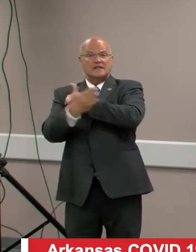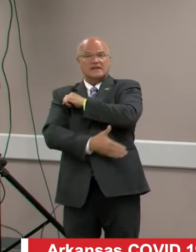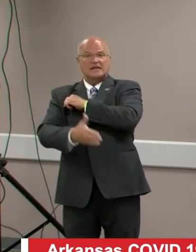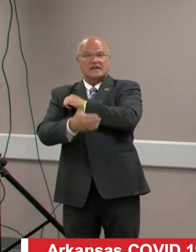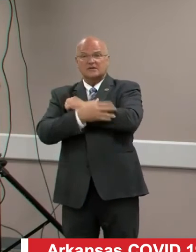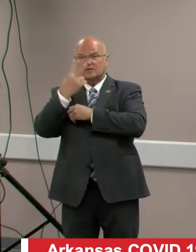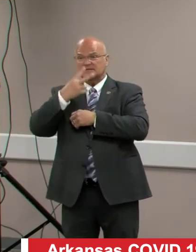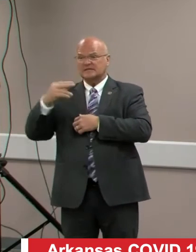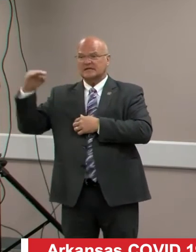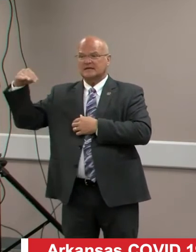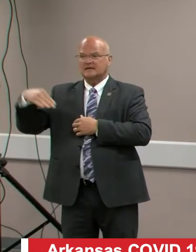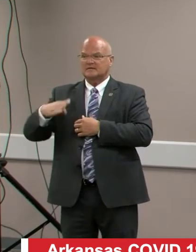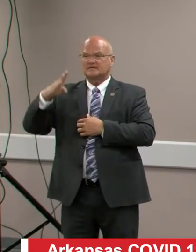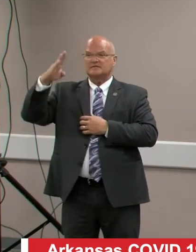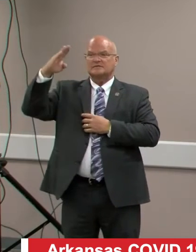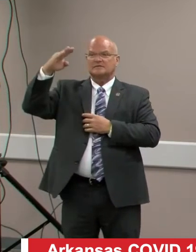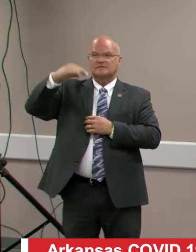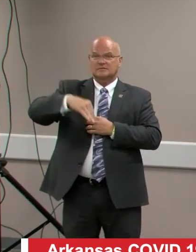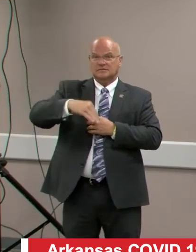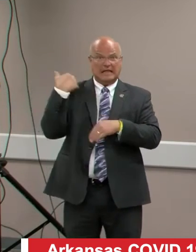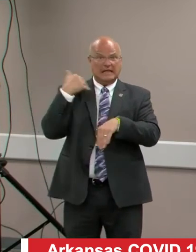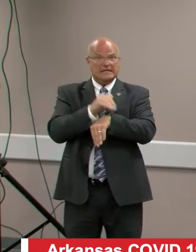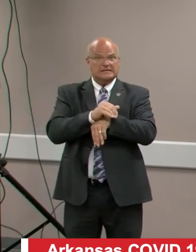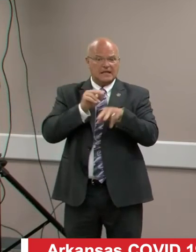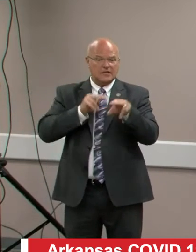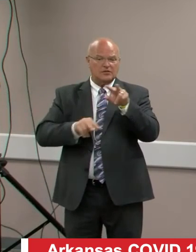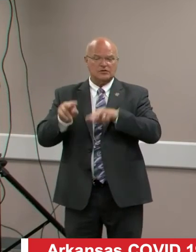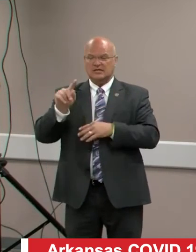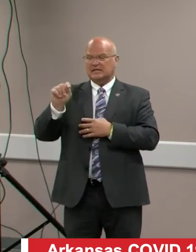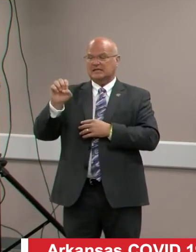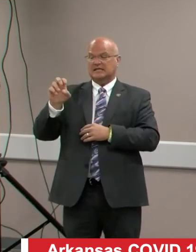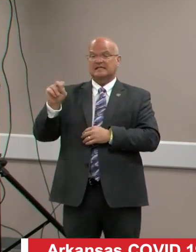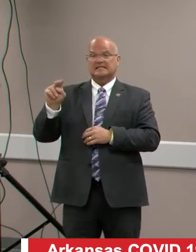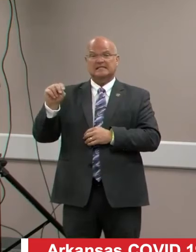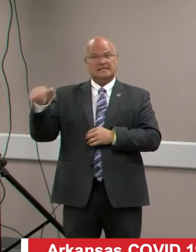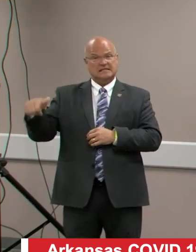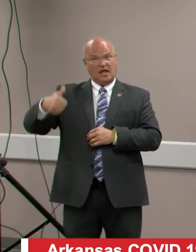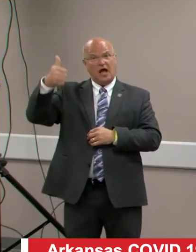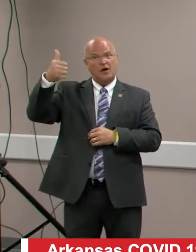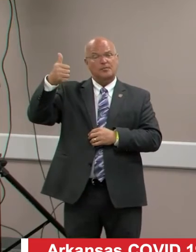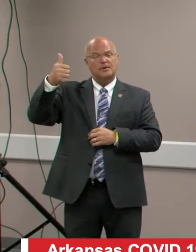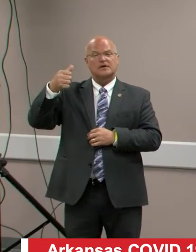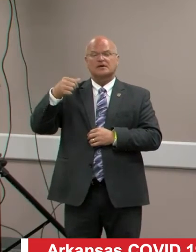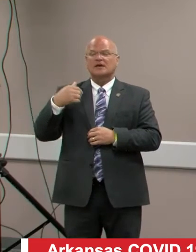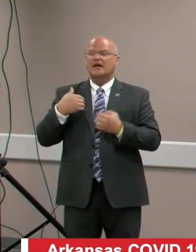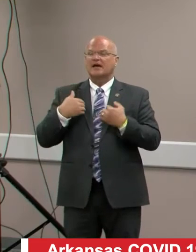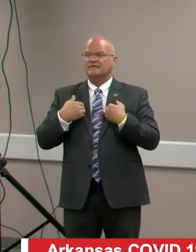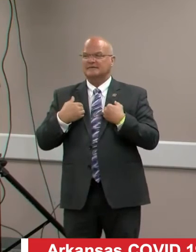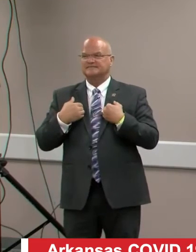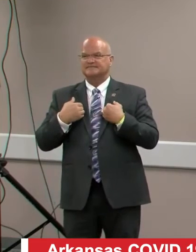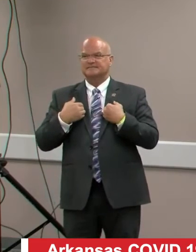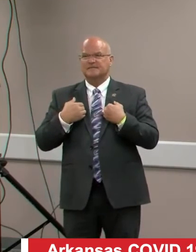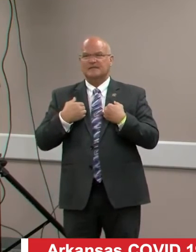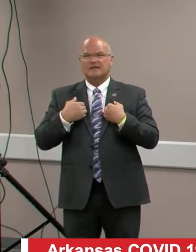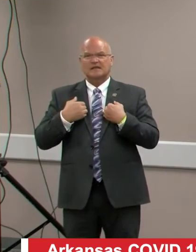a second wave coming. And I looked at it last night. Tennessee cases are up. You've got